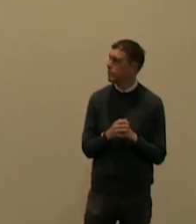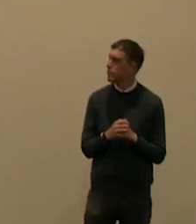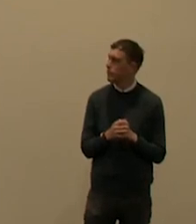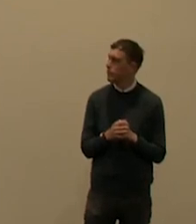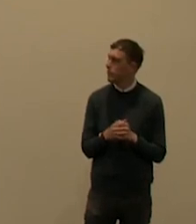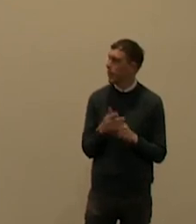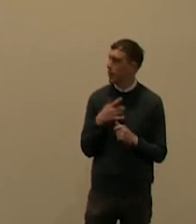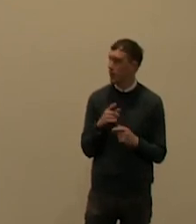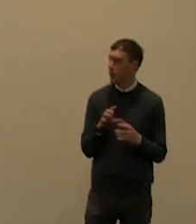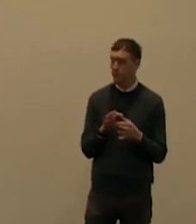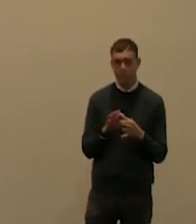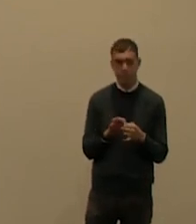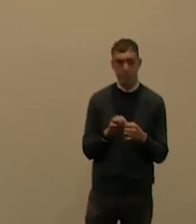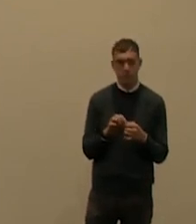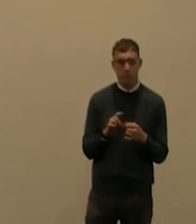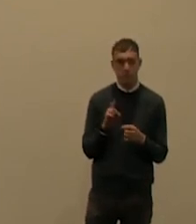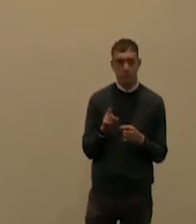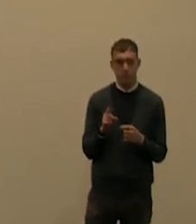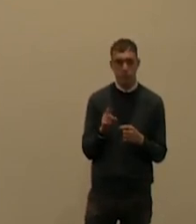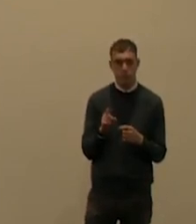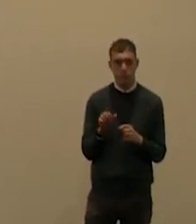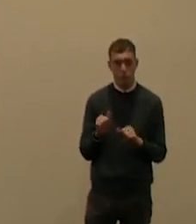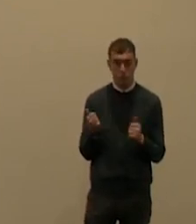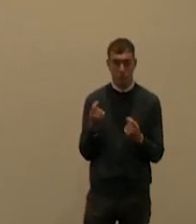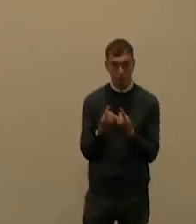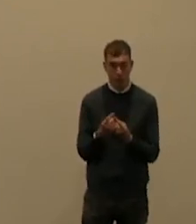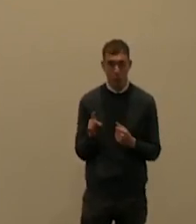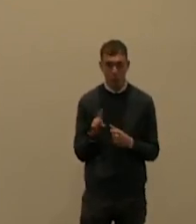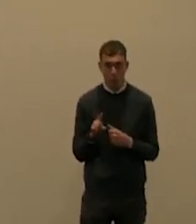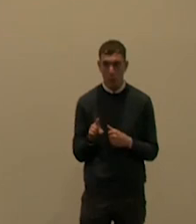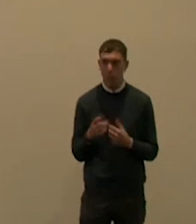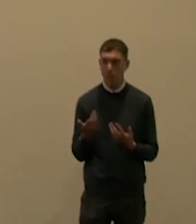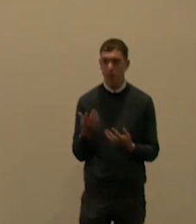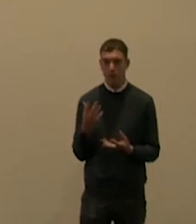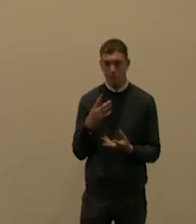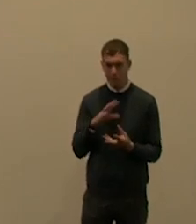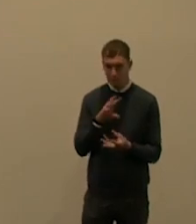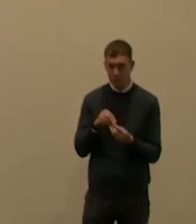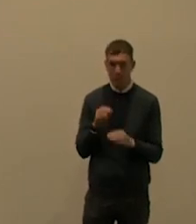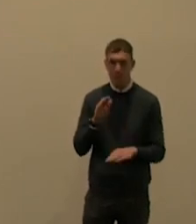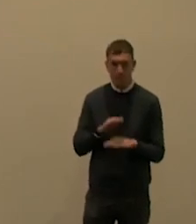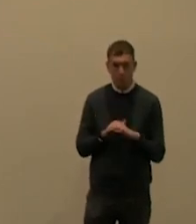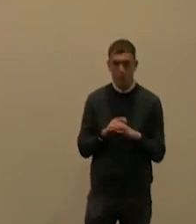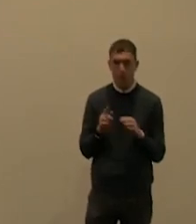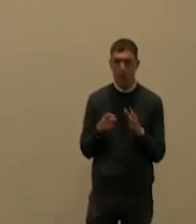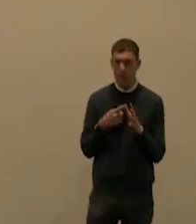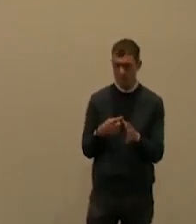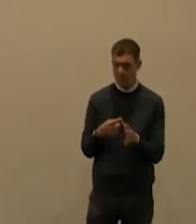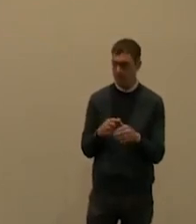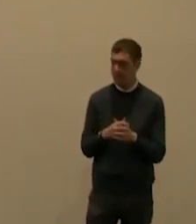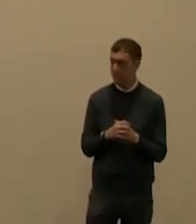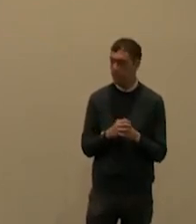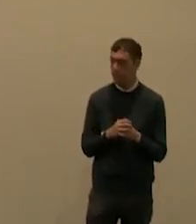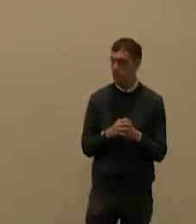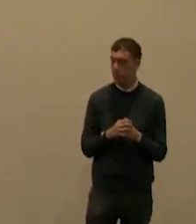Fortinet if you want. The cool thing here is everything is full automation able. So you can